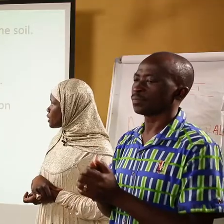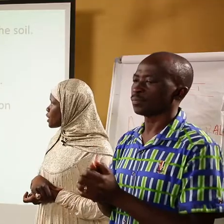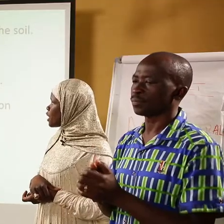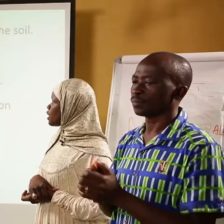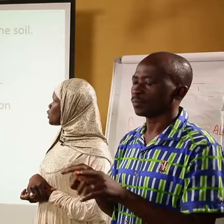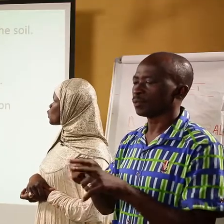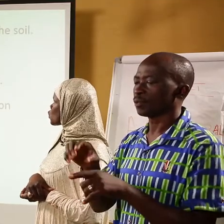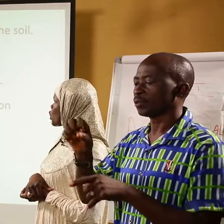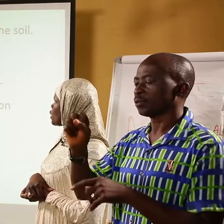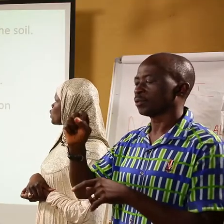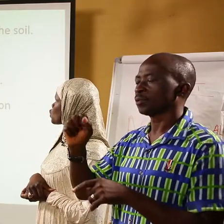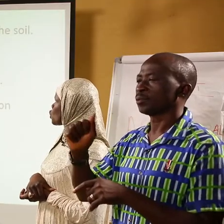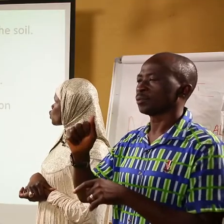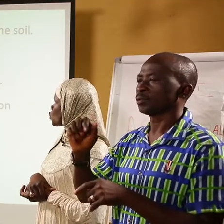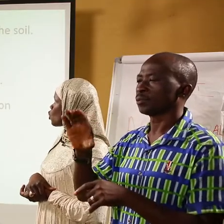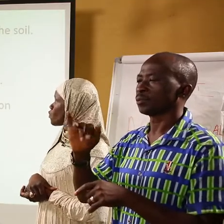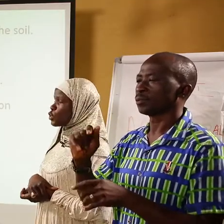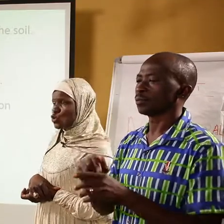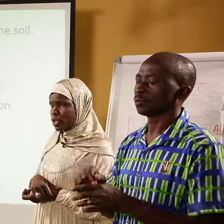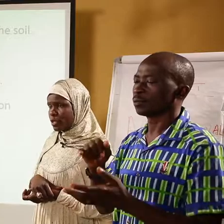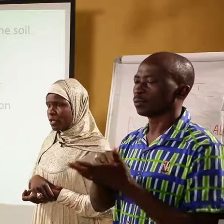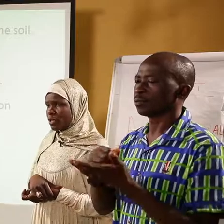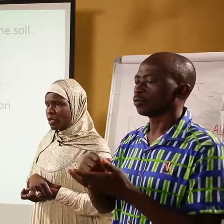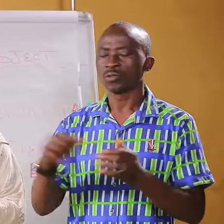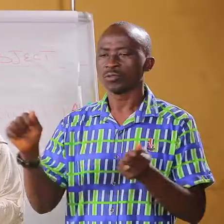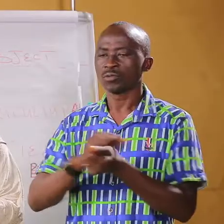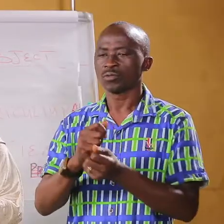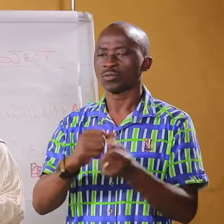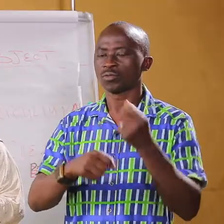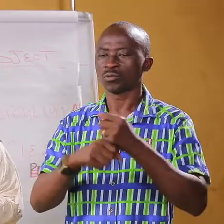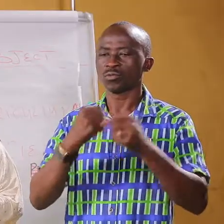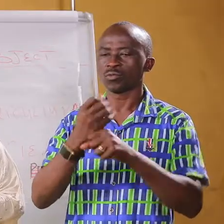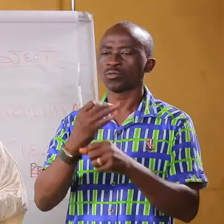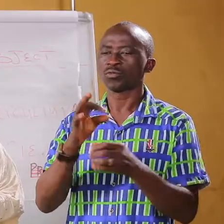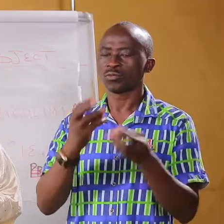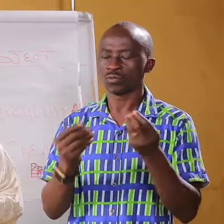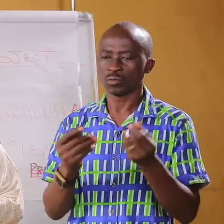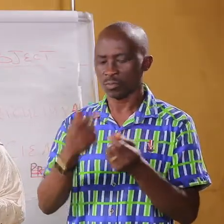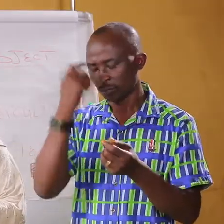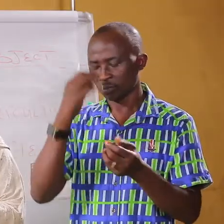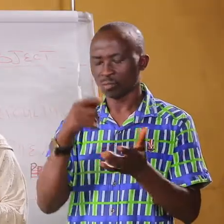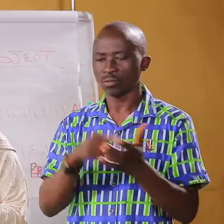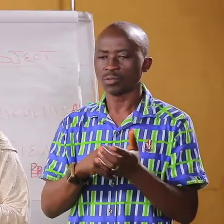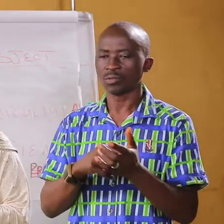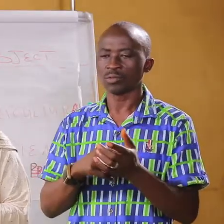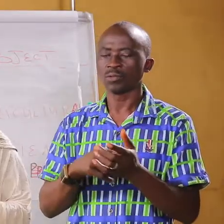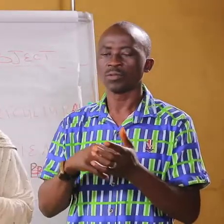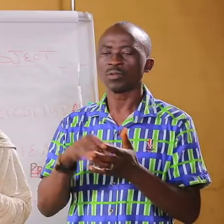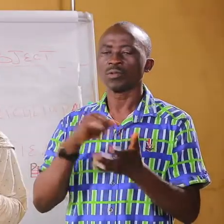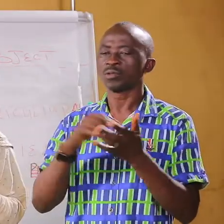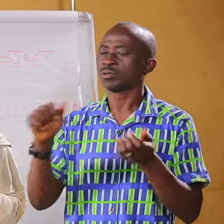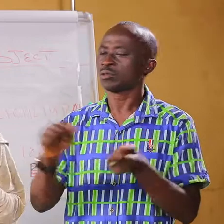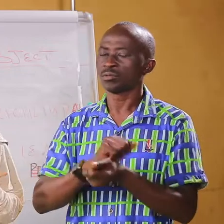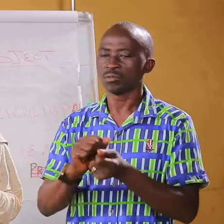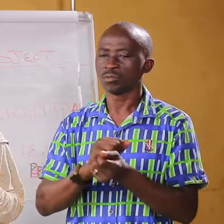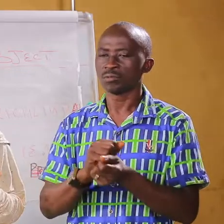Number 6, it destroys the structure of the soil. Because of this burning, the effect of burning, one of the effects is that it